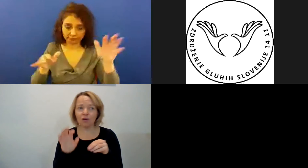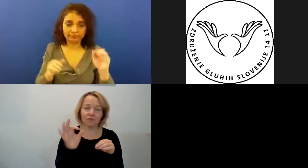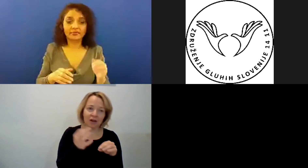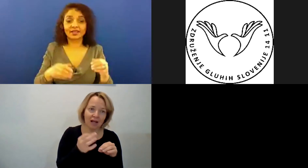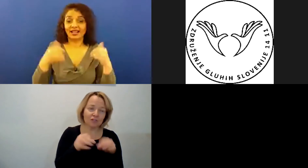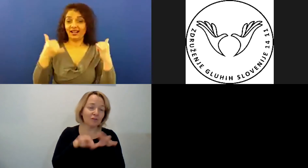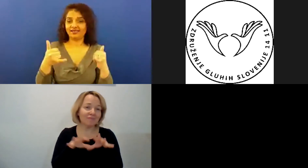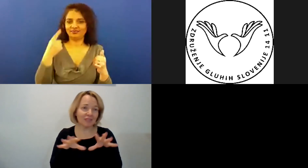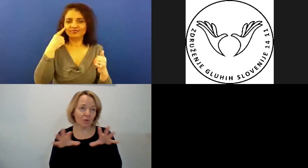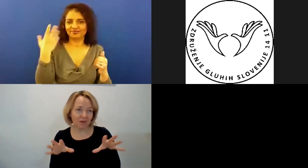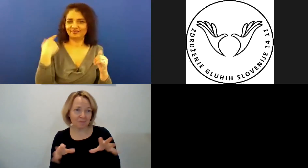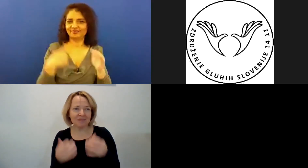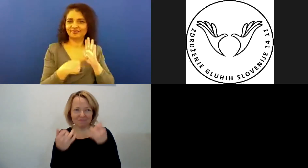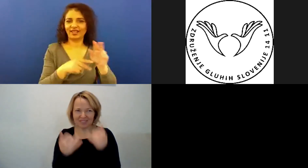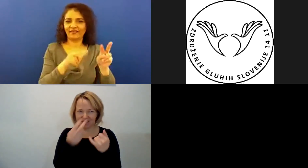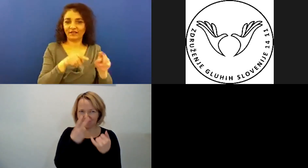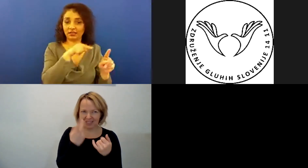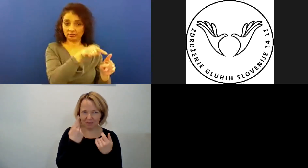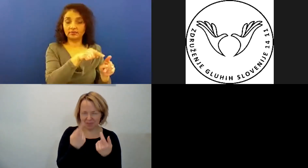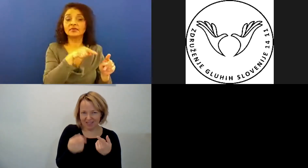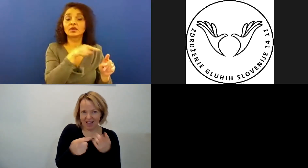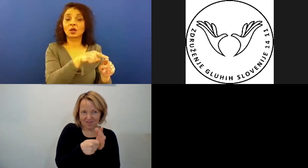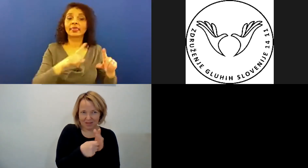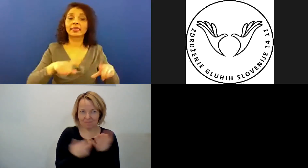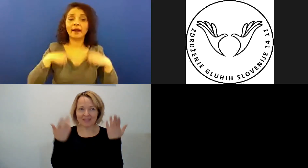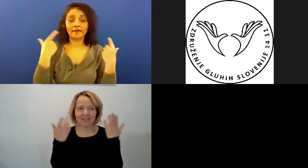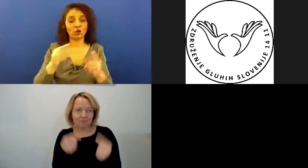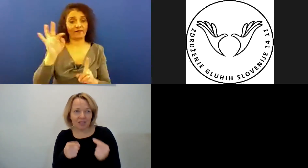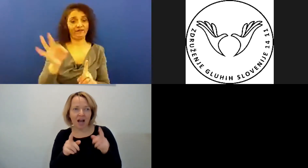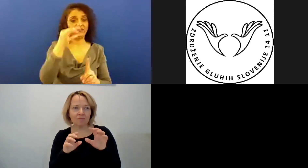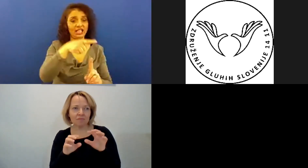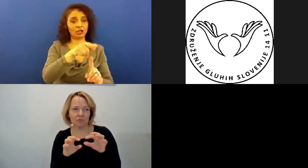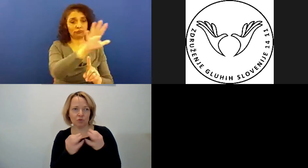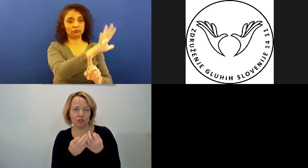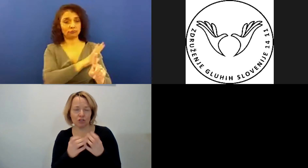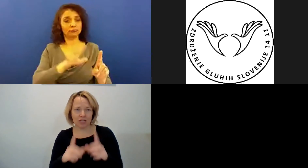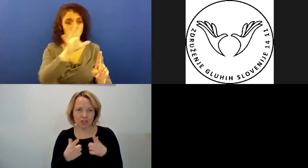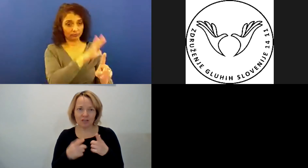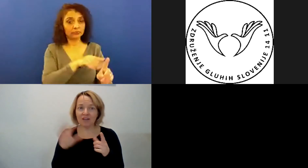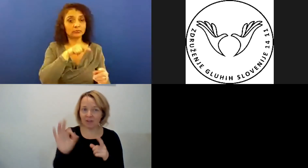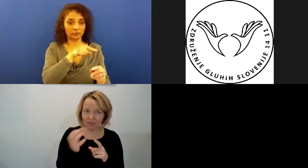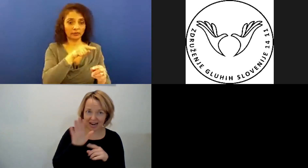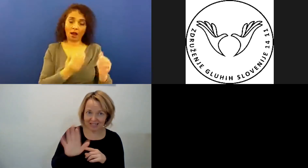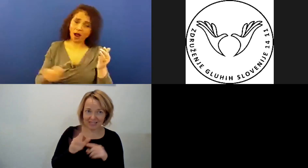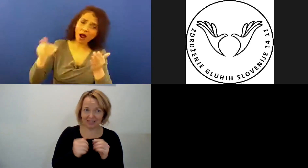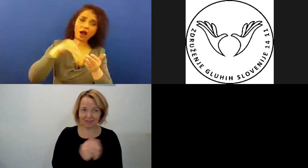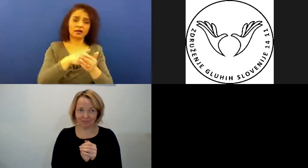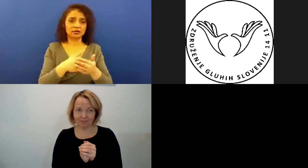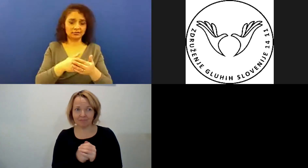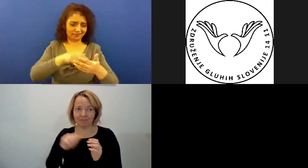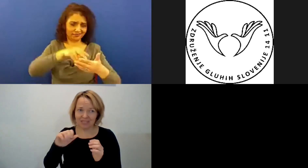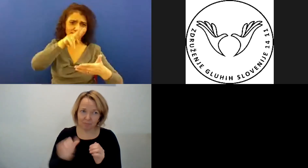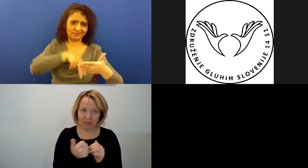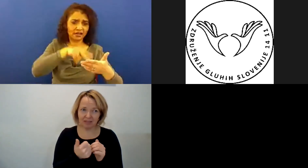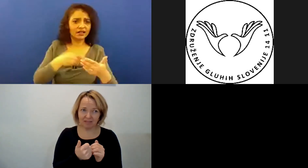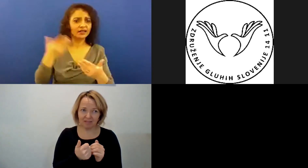country, be it to France, to Italy, to other places. As you just saw in the video, there